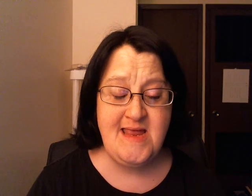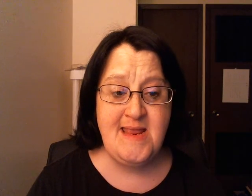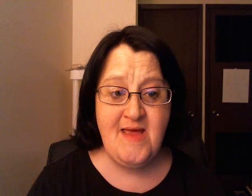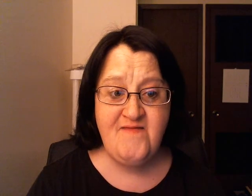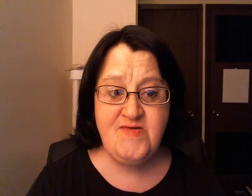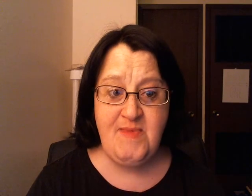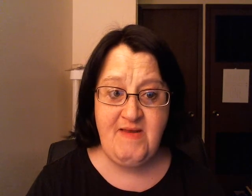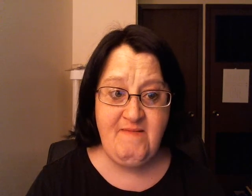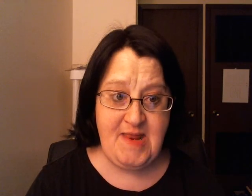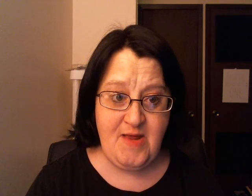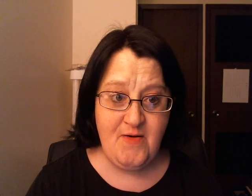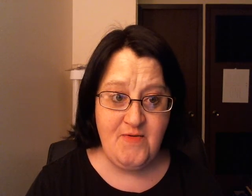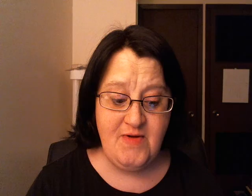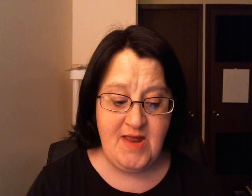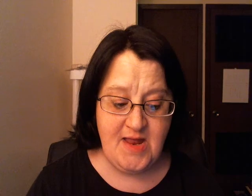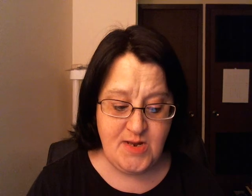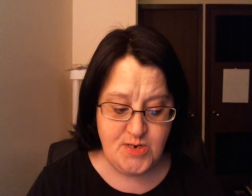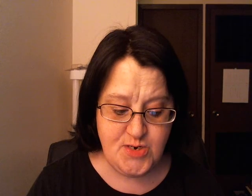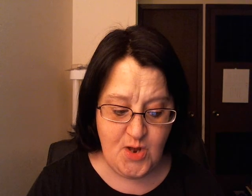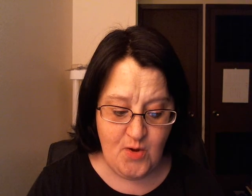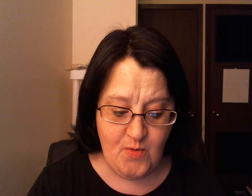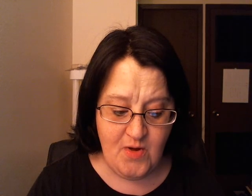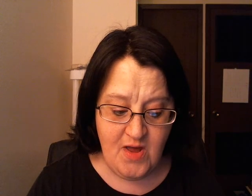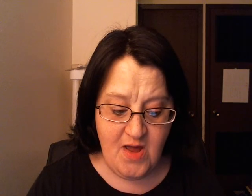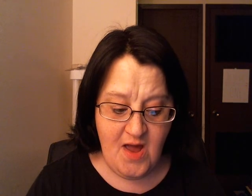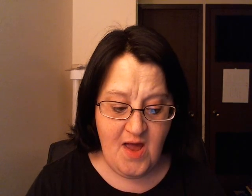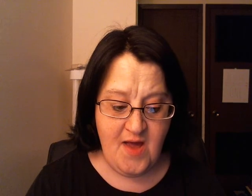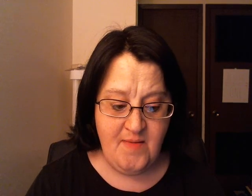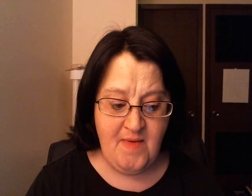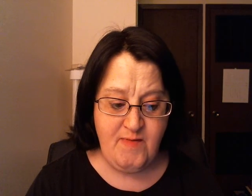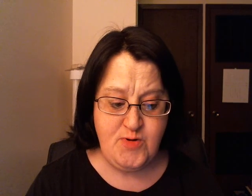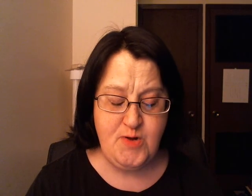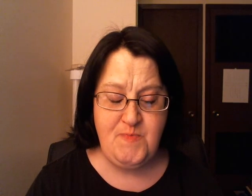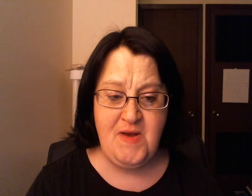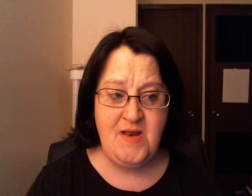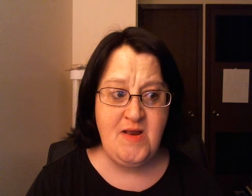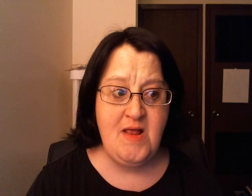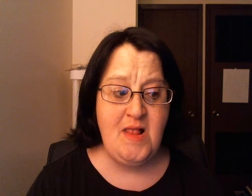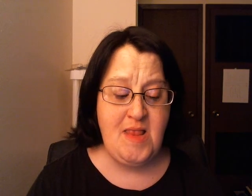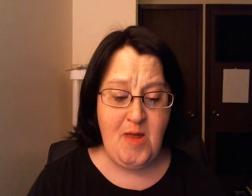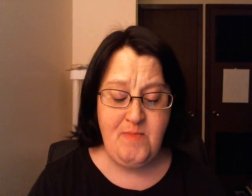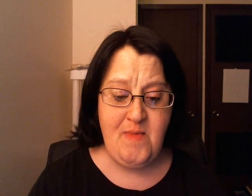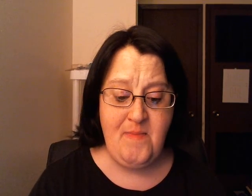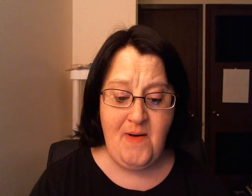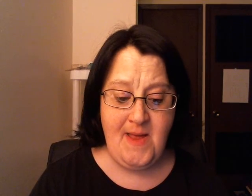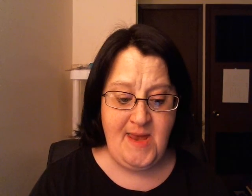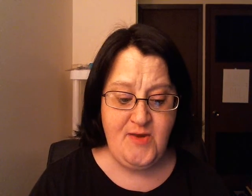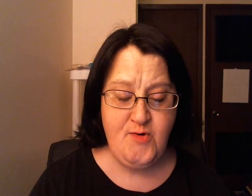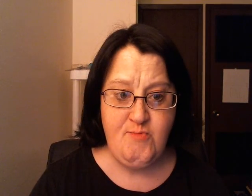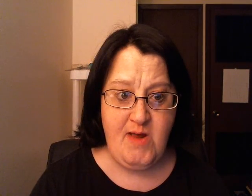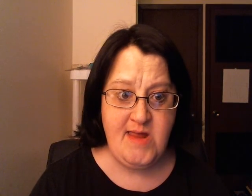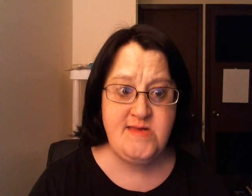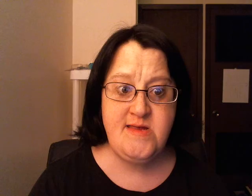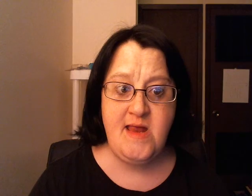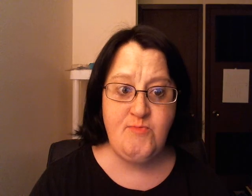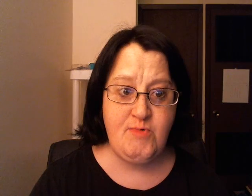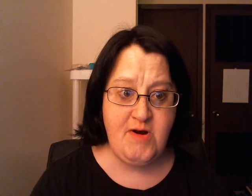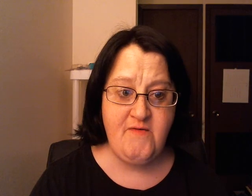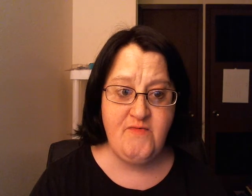enough to make a video. And so, um, I've just been allowing my body to rest and recover.